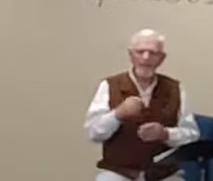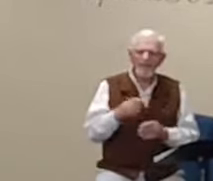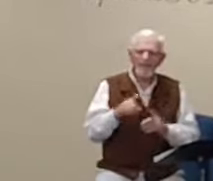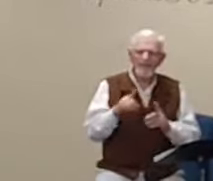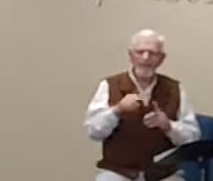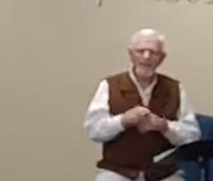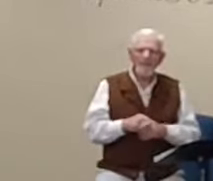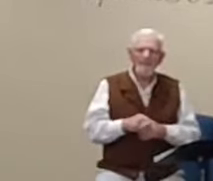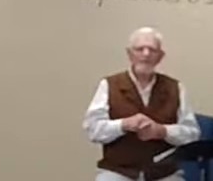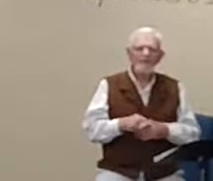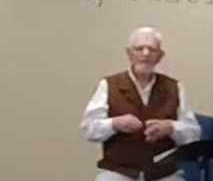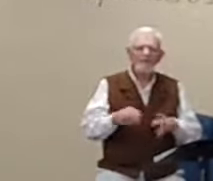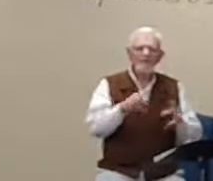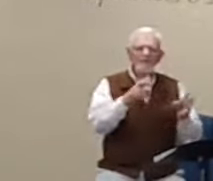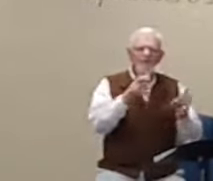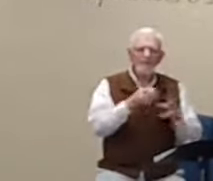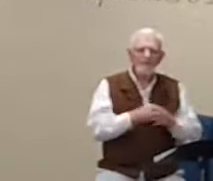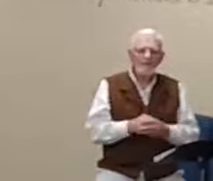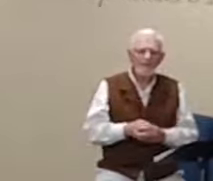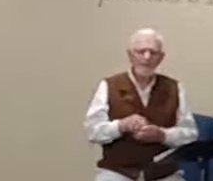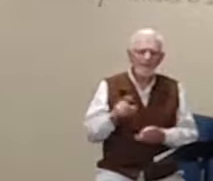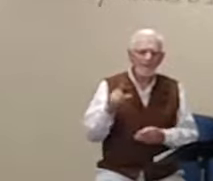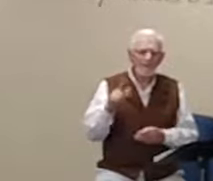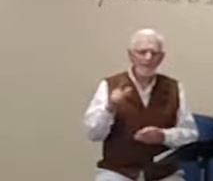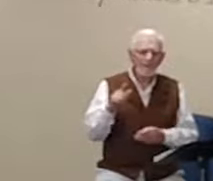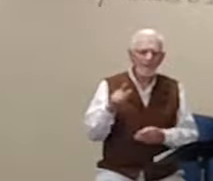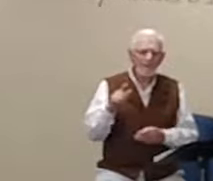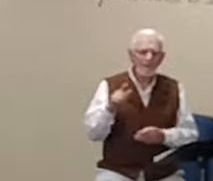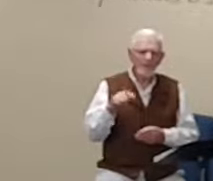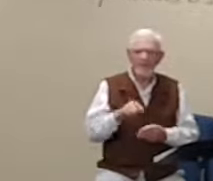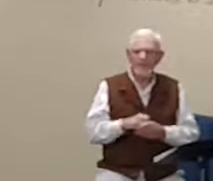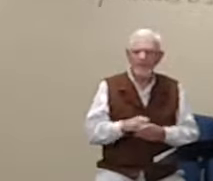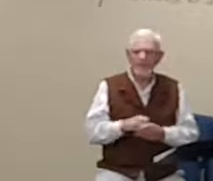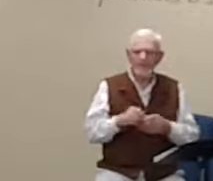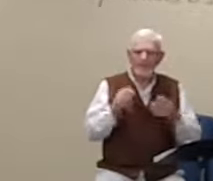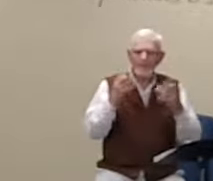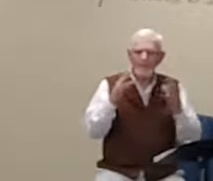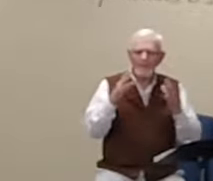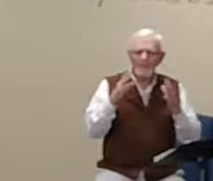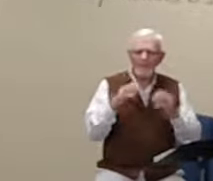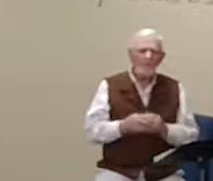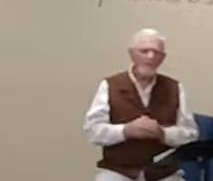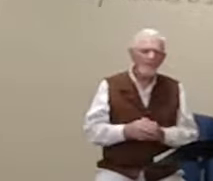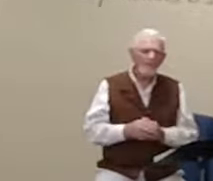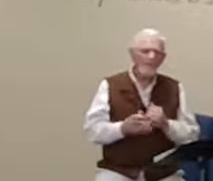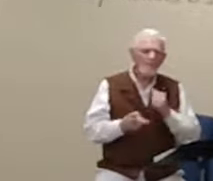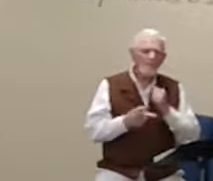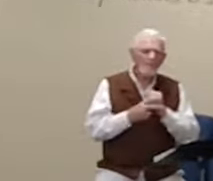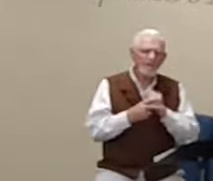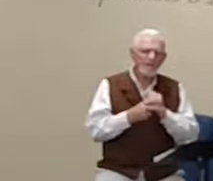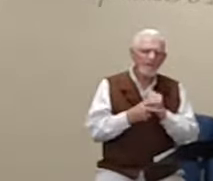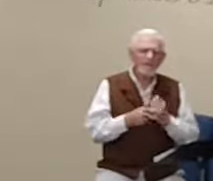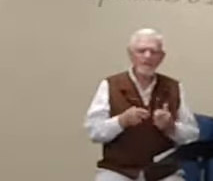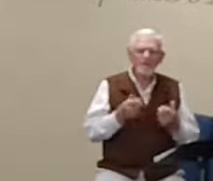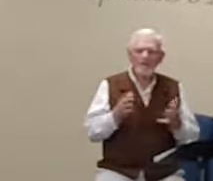this that way. And by the age of 21, I didn't know if I was ever saved. I didn't know if I was saved or lost